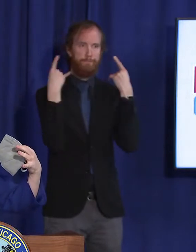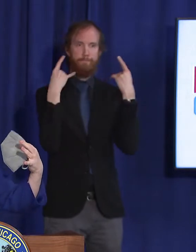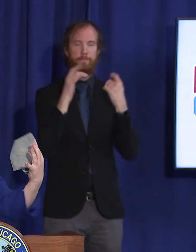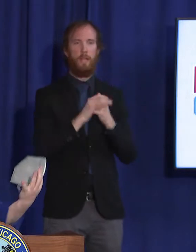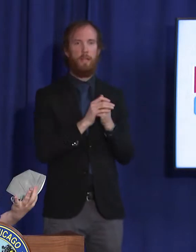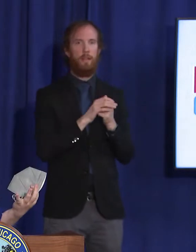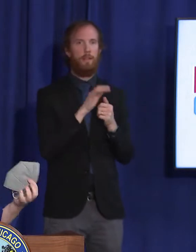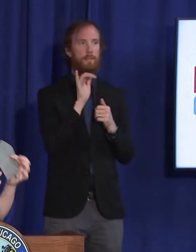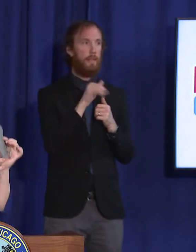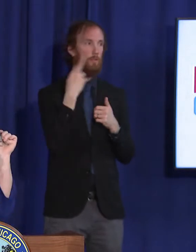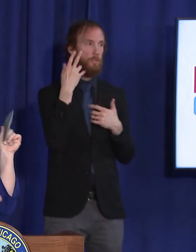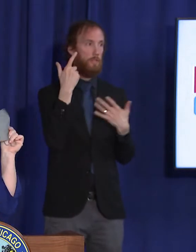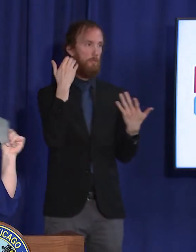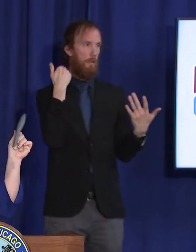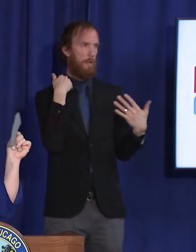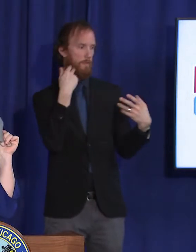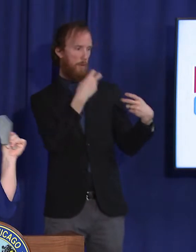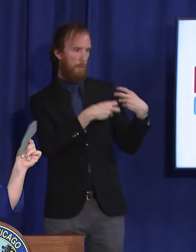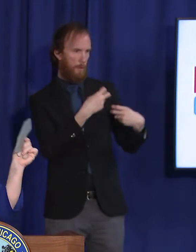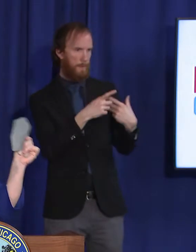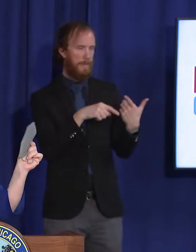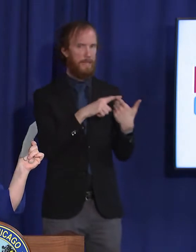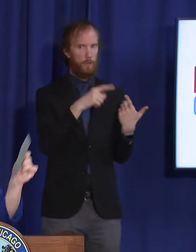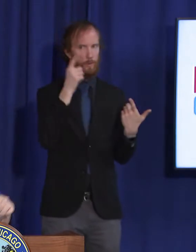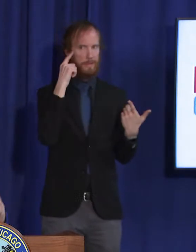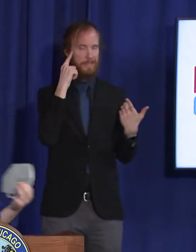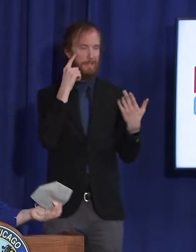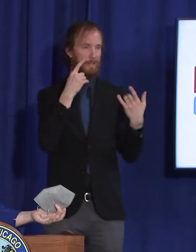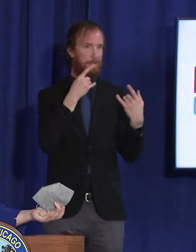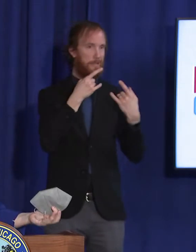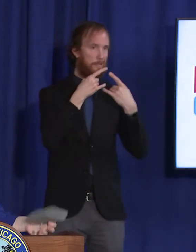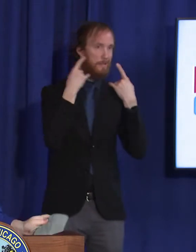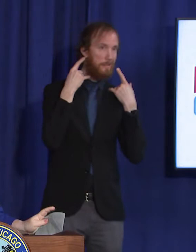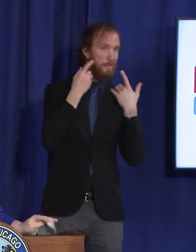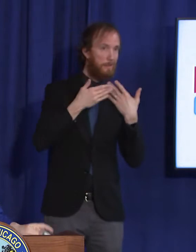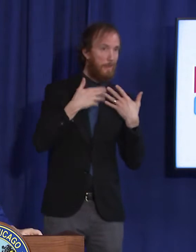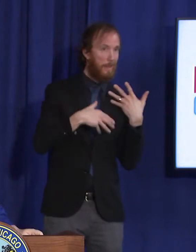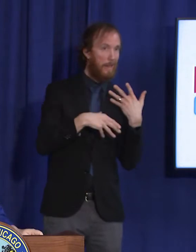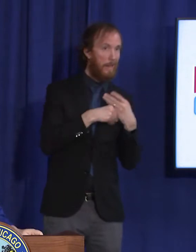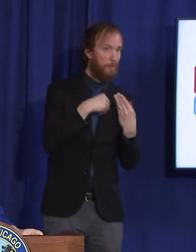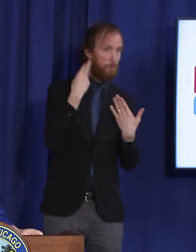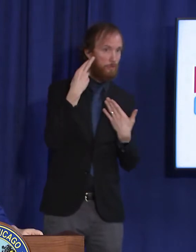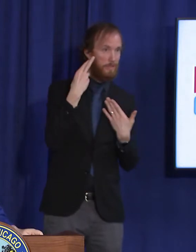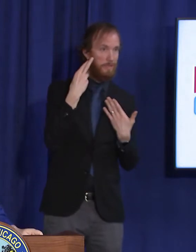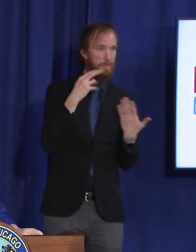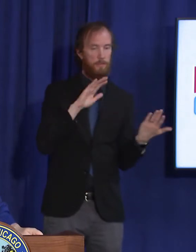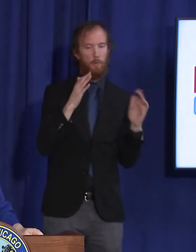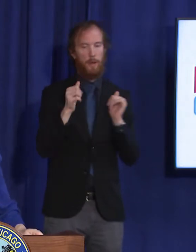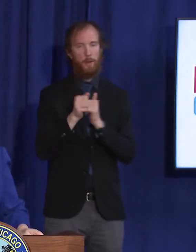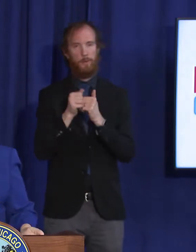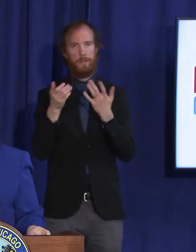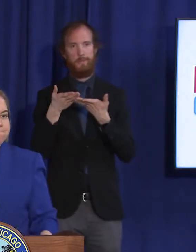have an issue and you need to kind of do it for an extra reason versus it needing to be the recommendation at the population level.